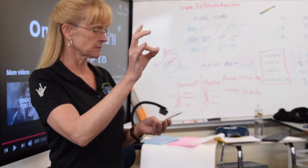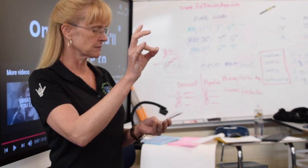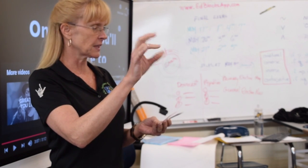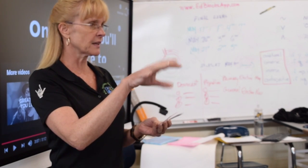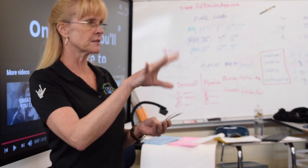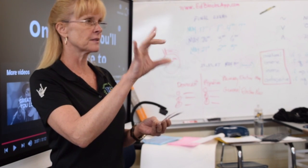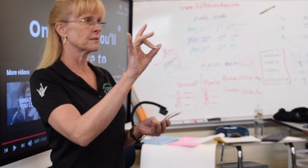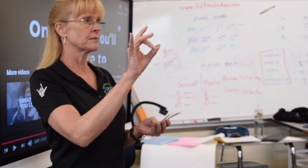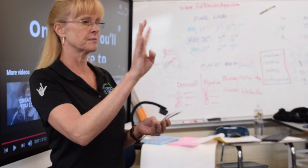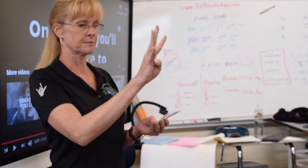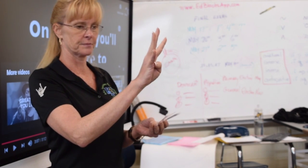Next.